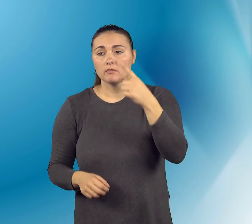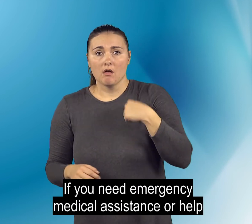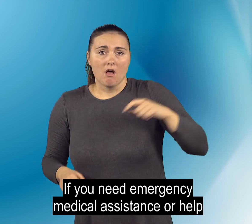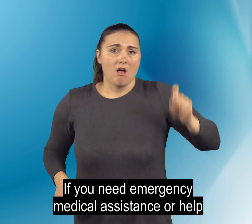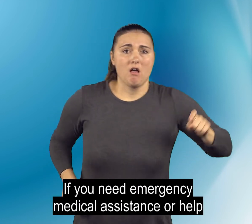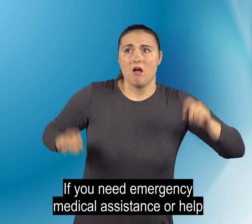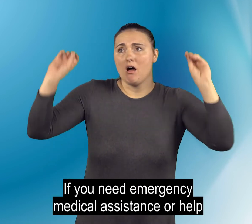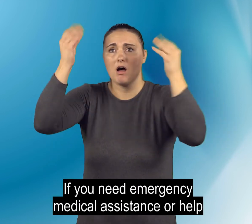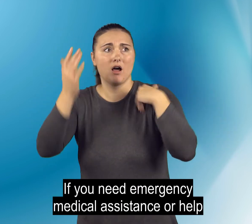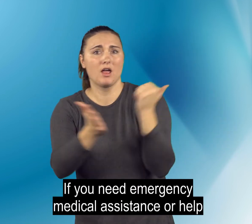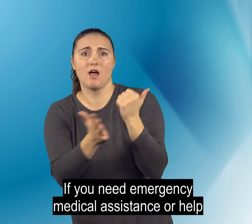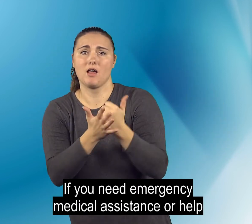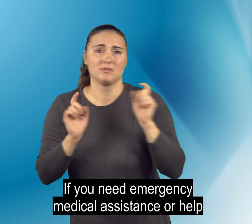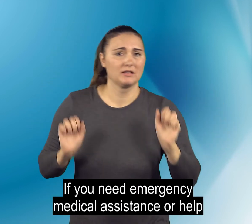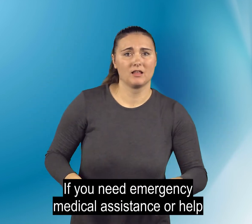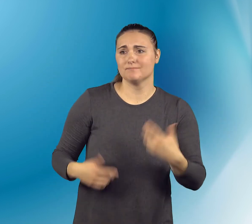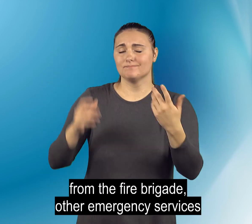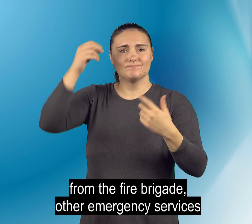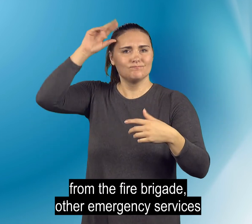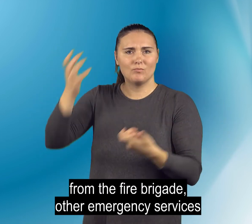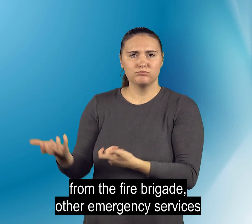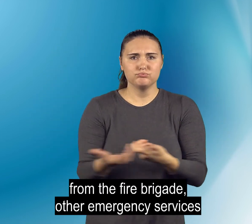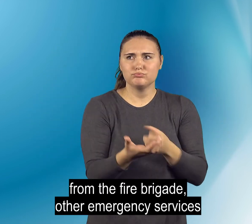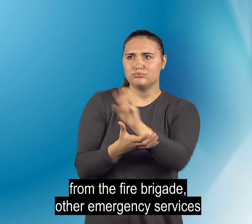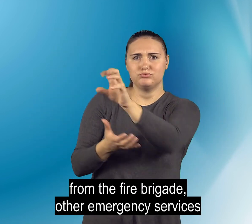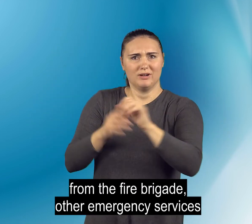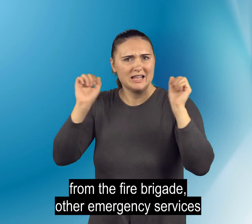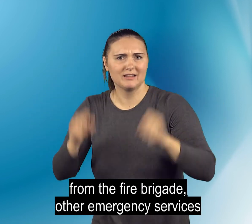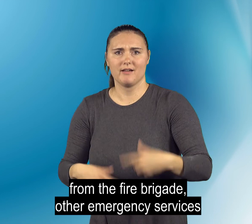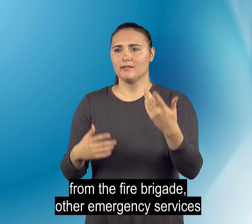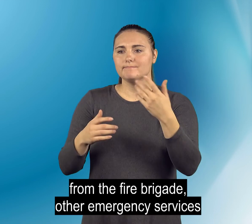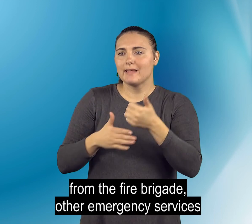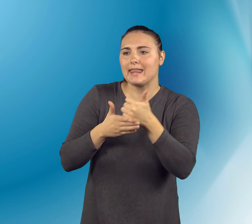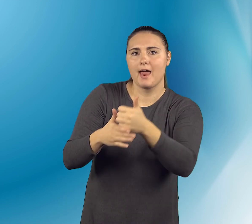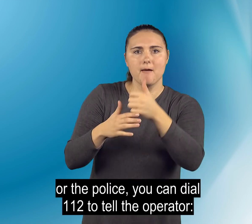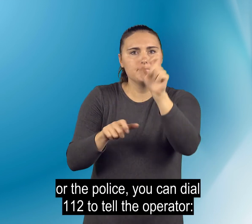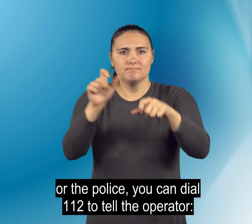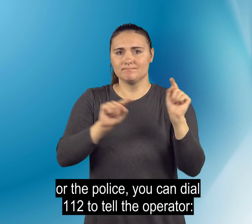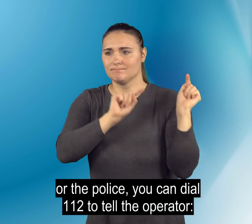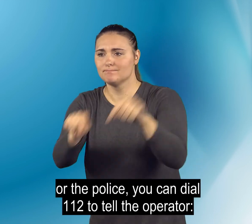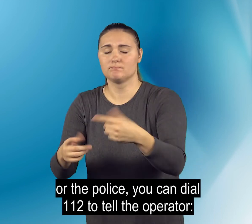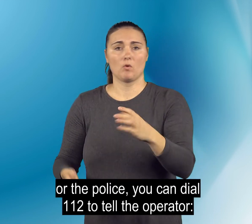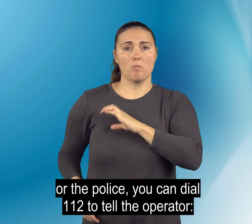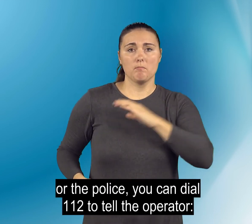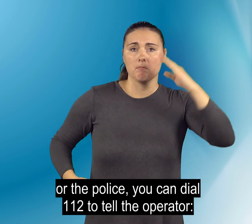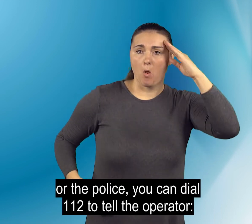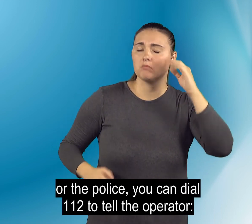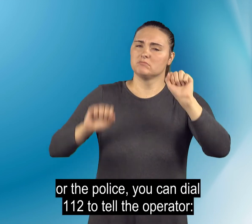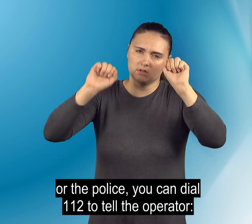If you need emergency medical assistance or help from the fire brigade, other emergency services, or